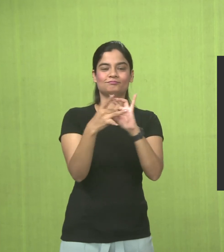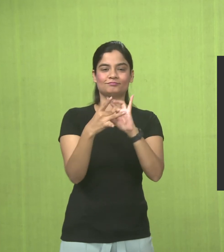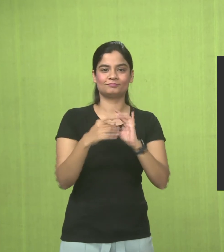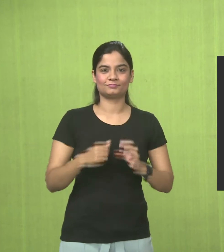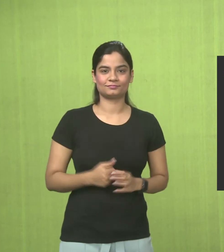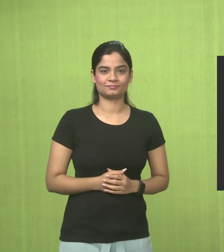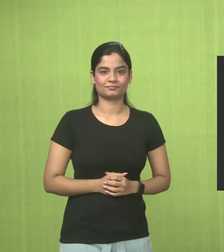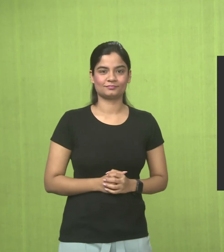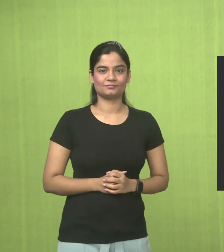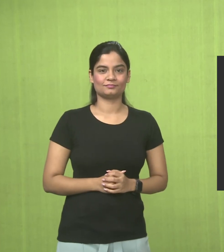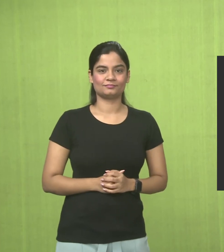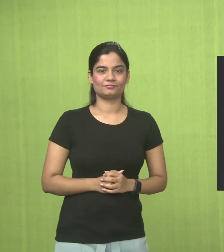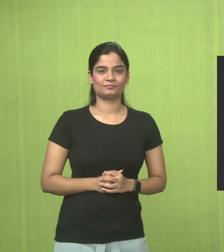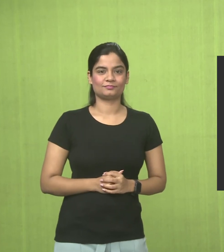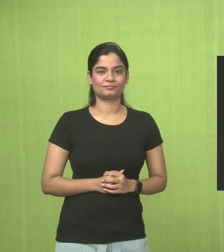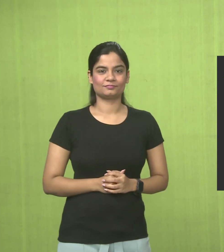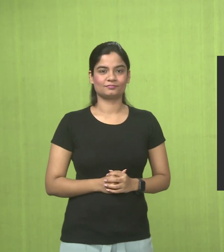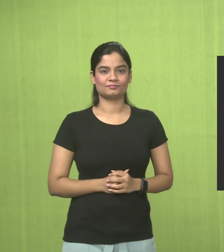Hence, it's for both men and women.